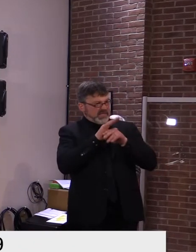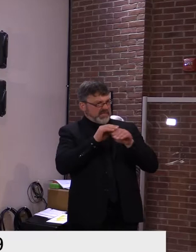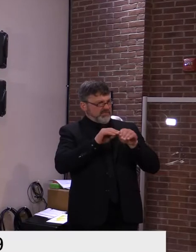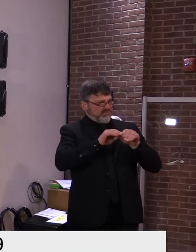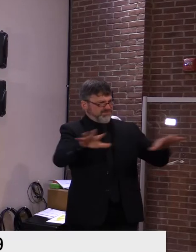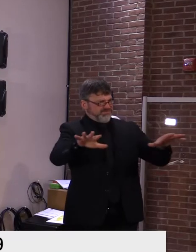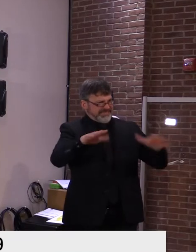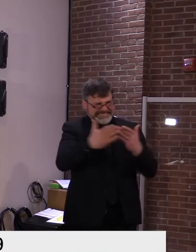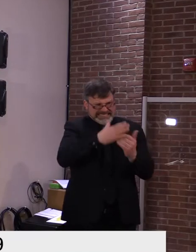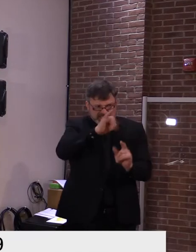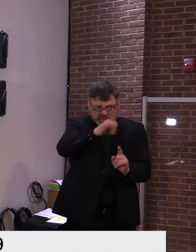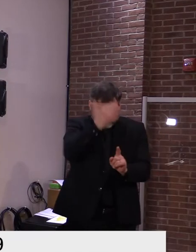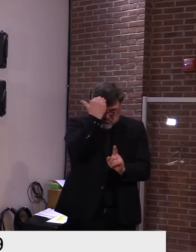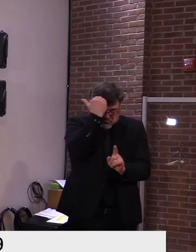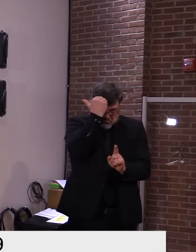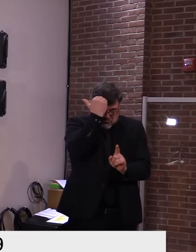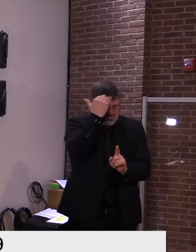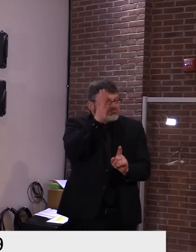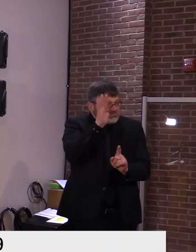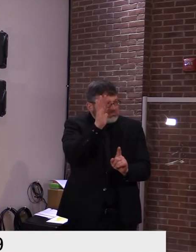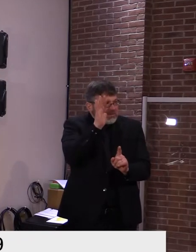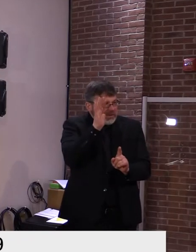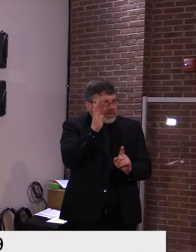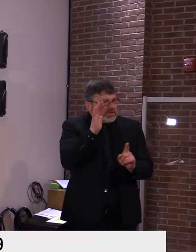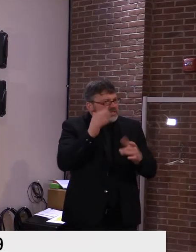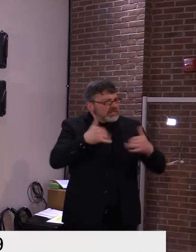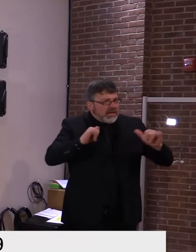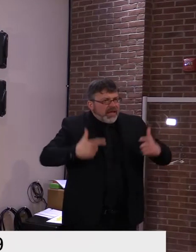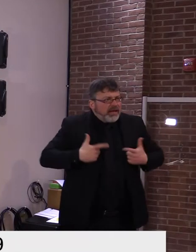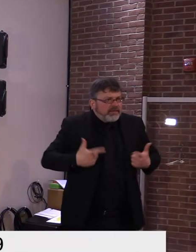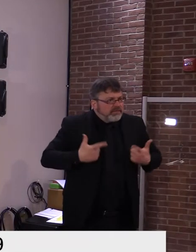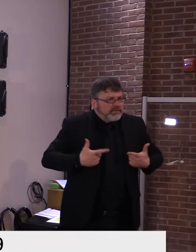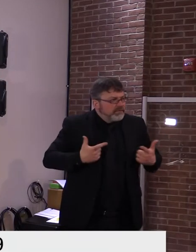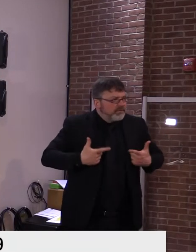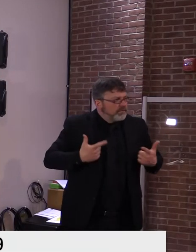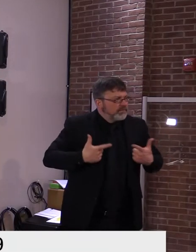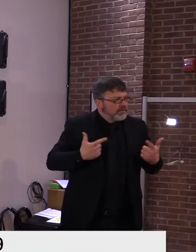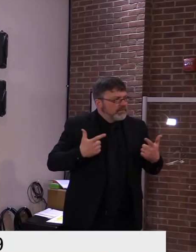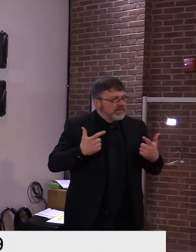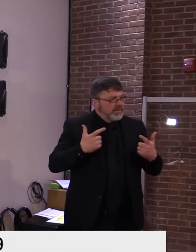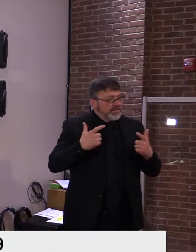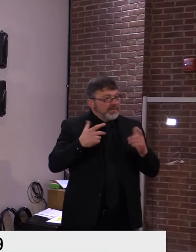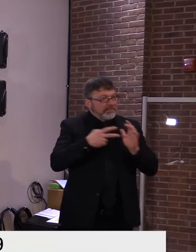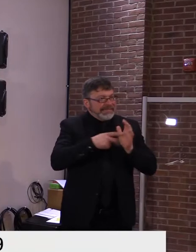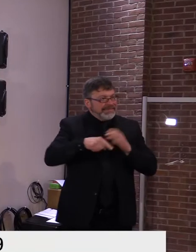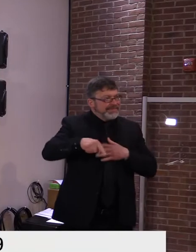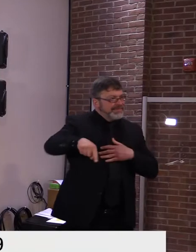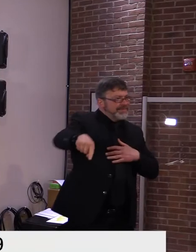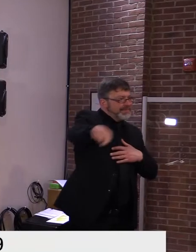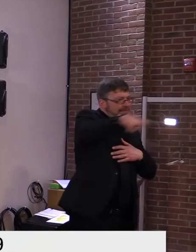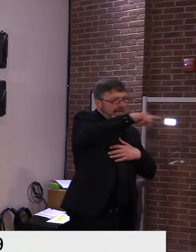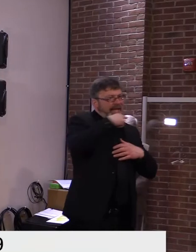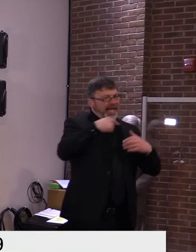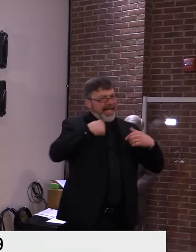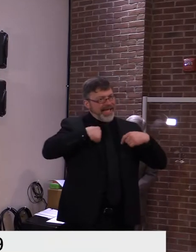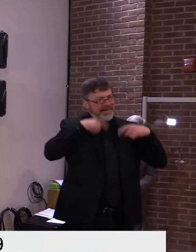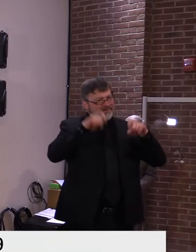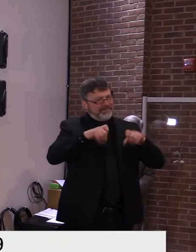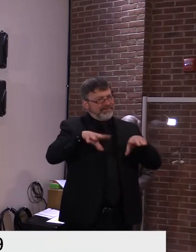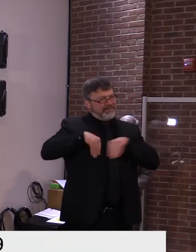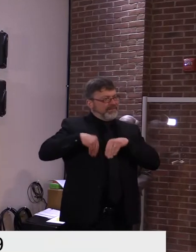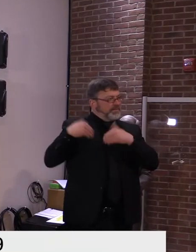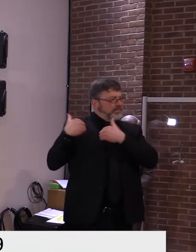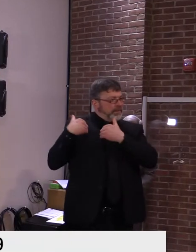they can to keep the germs from spreading. This is especially important among younger Vermonters, who will be the last age